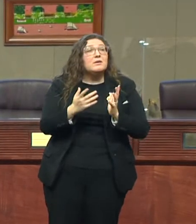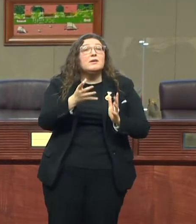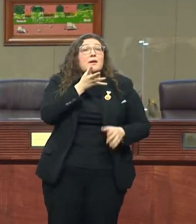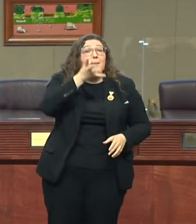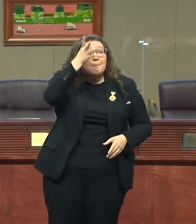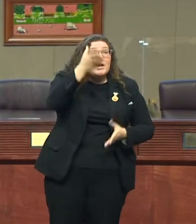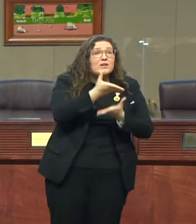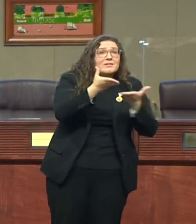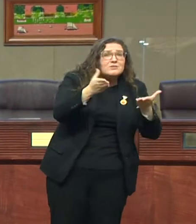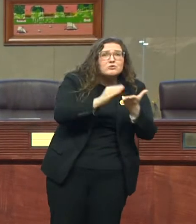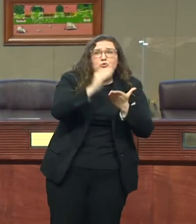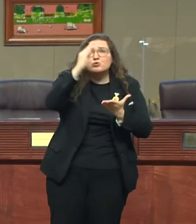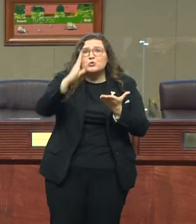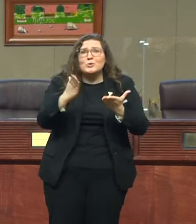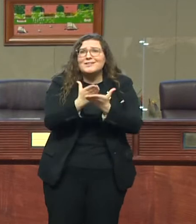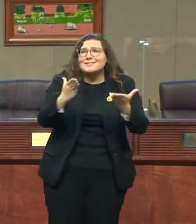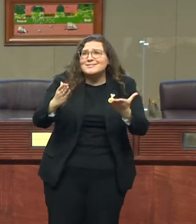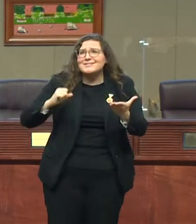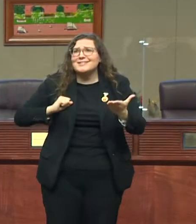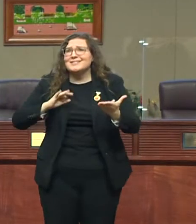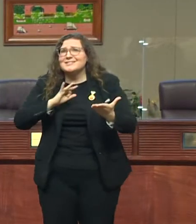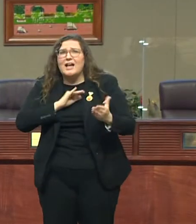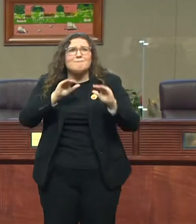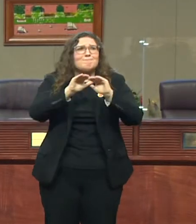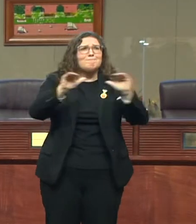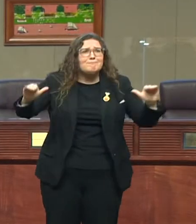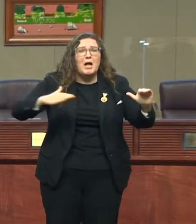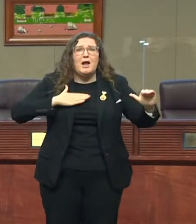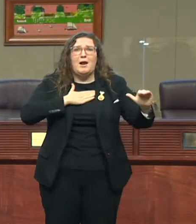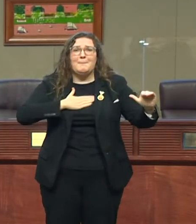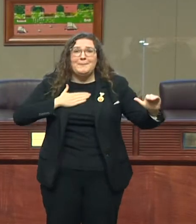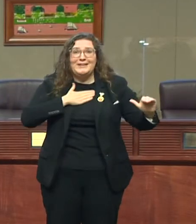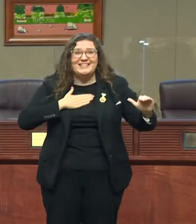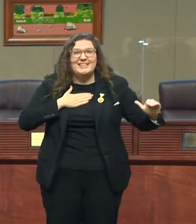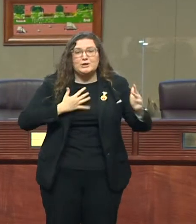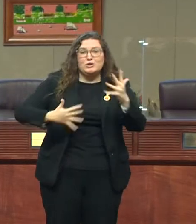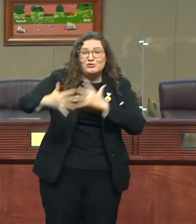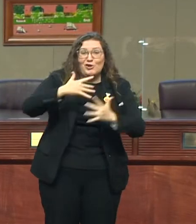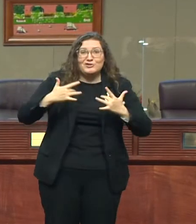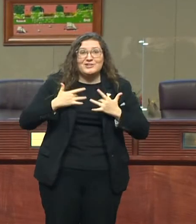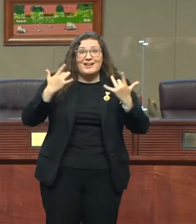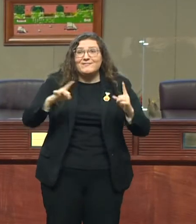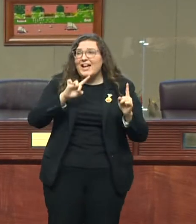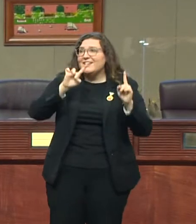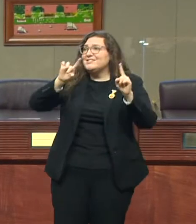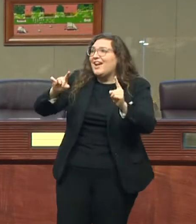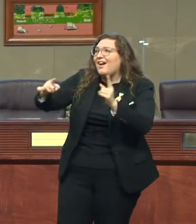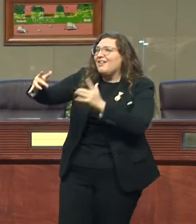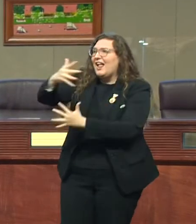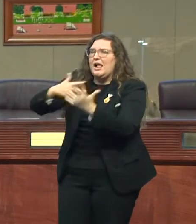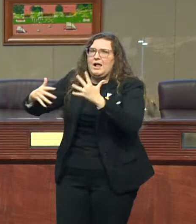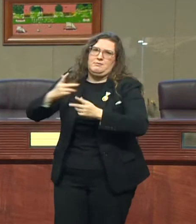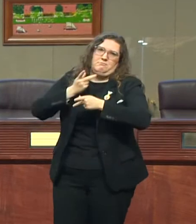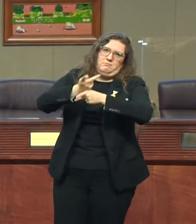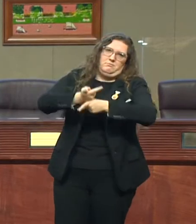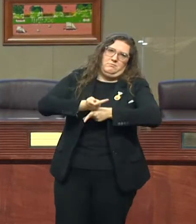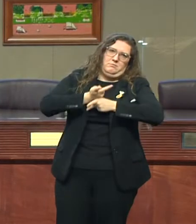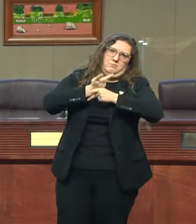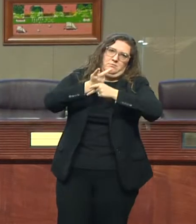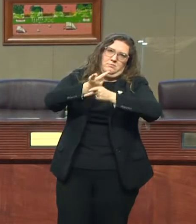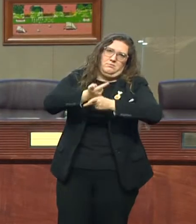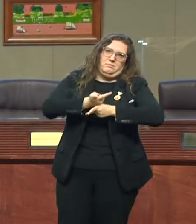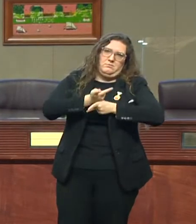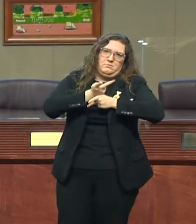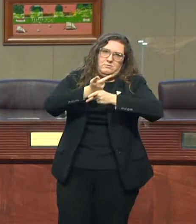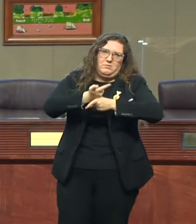extremely cautious when it comes to social events or gatherings for children as well as adults. During the pandemic,